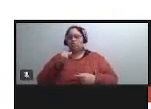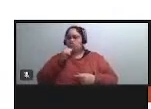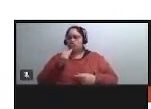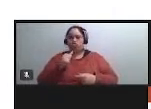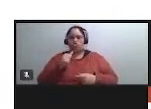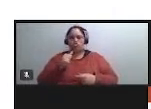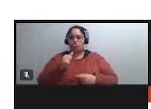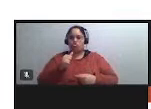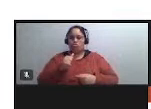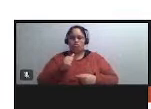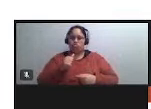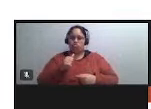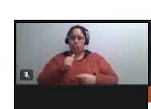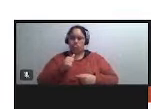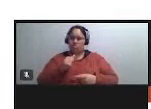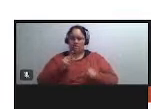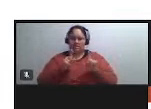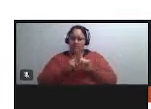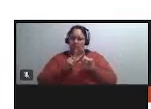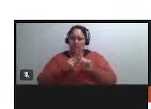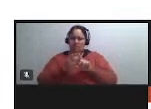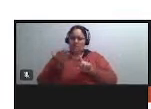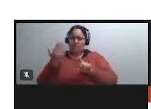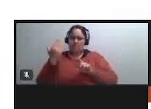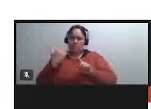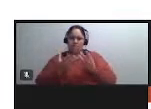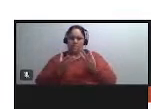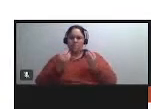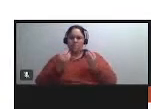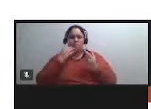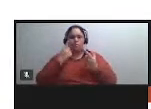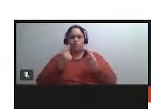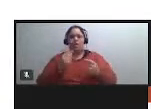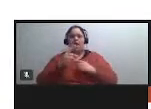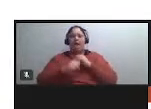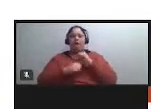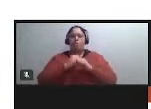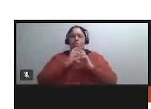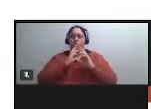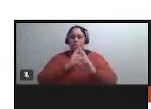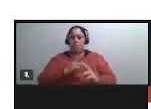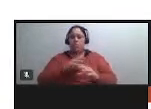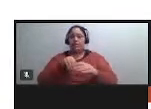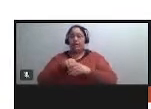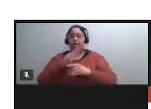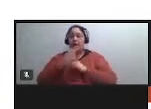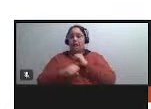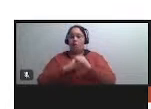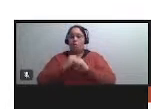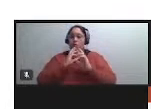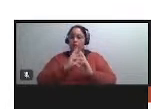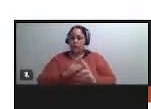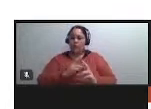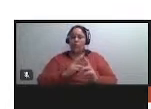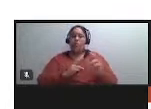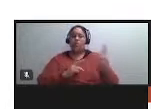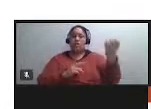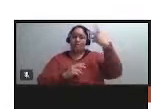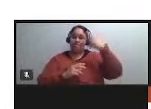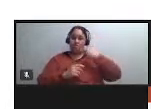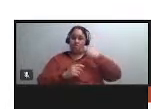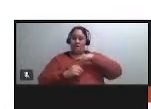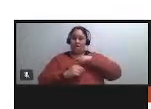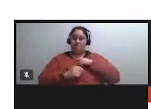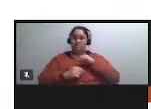what the same as we got it when we were doing the annual reports. In the annual reports, we were made to understand